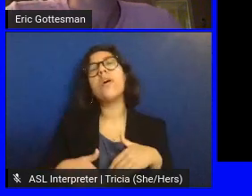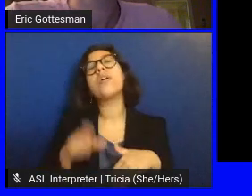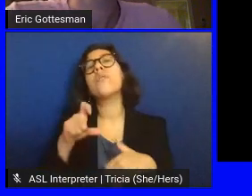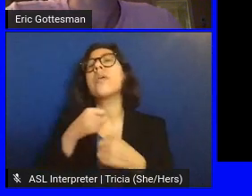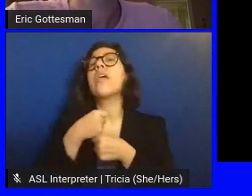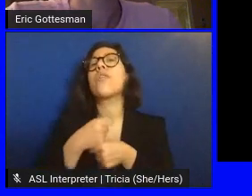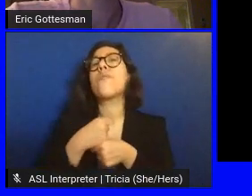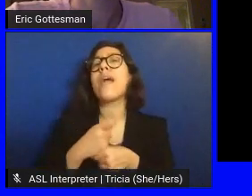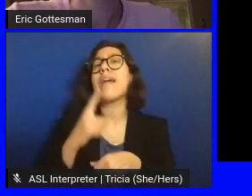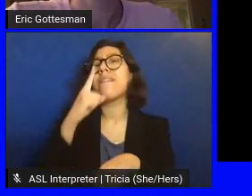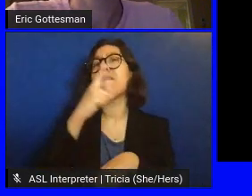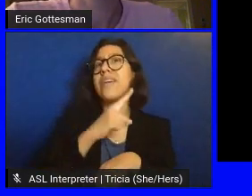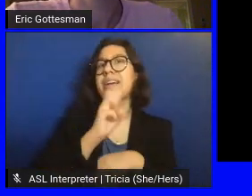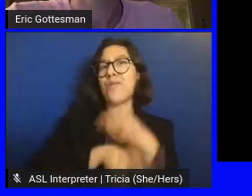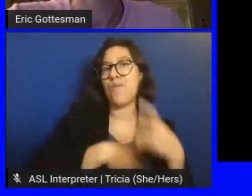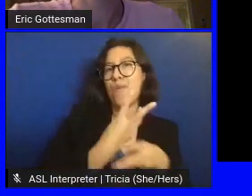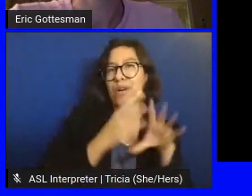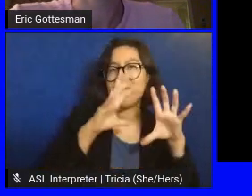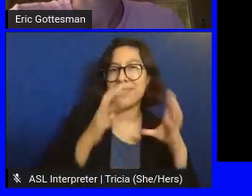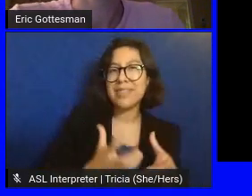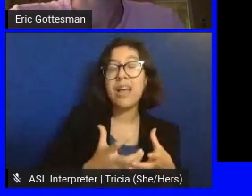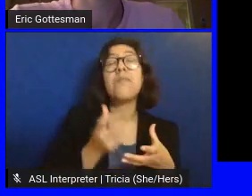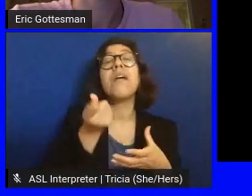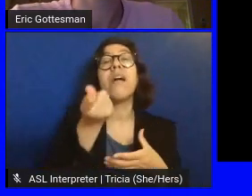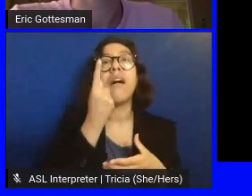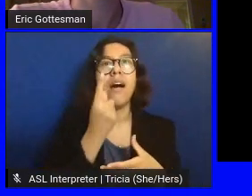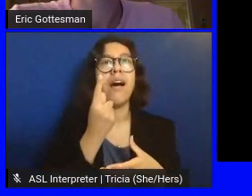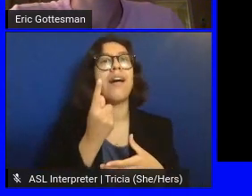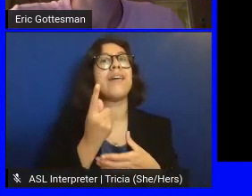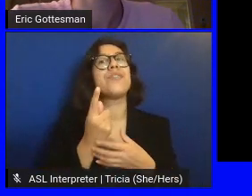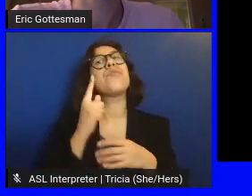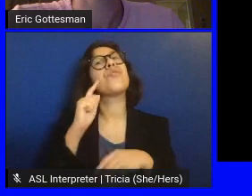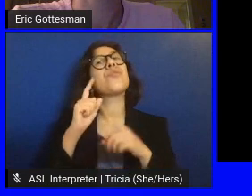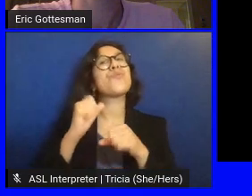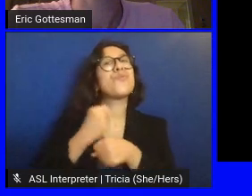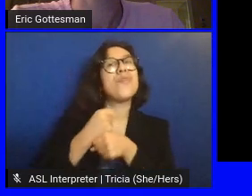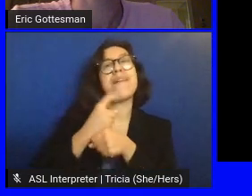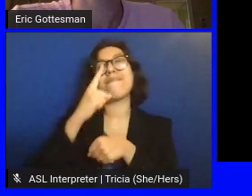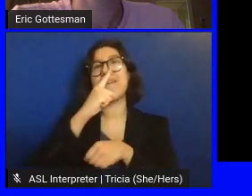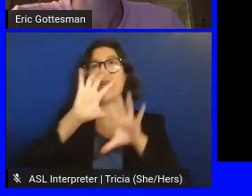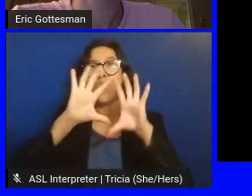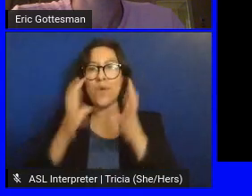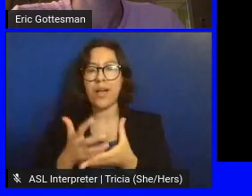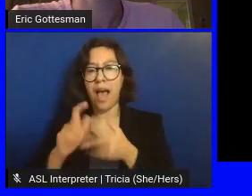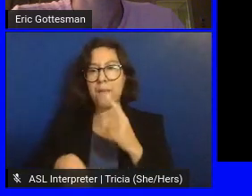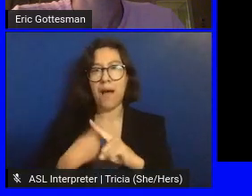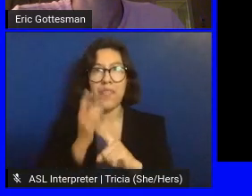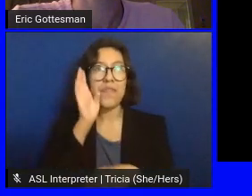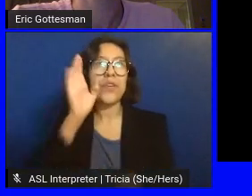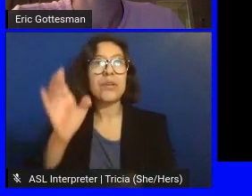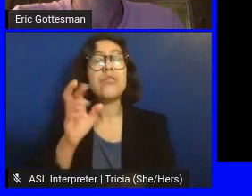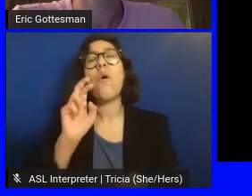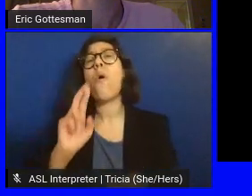create fictional worlds, but you can create fictional worlds and speculative futures in particular, or reimagine